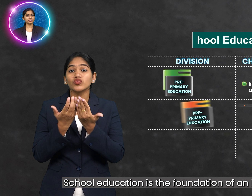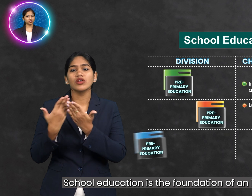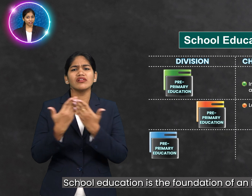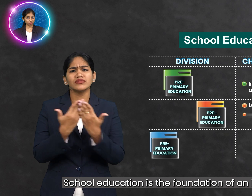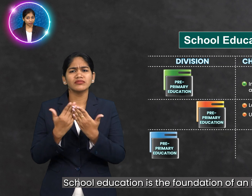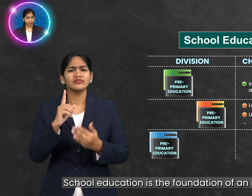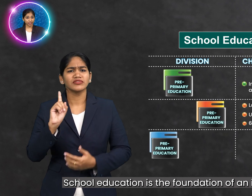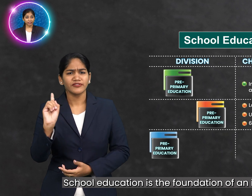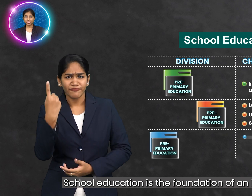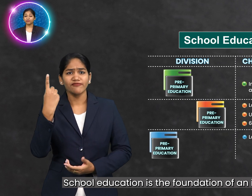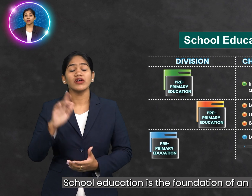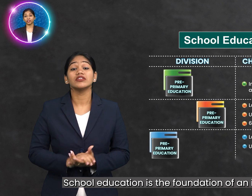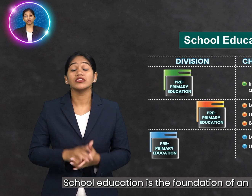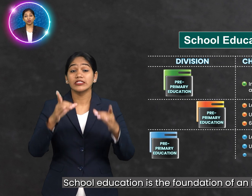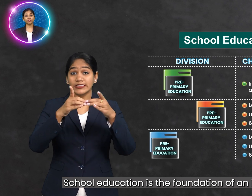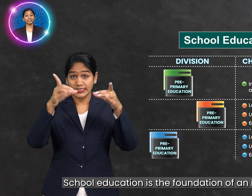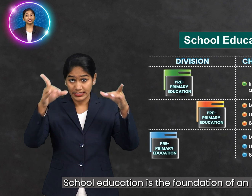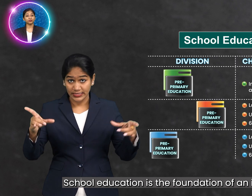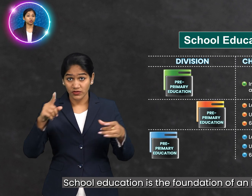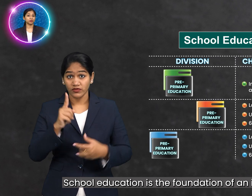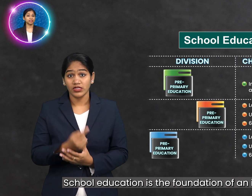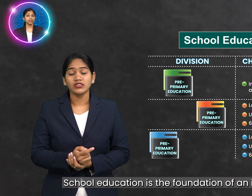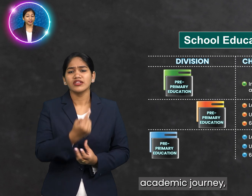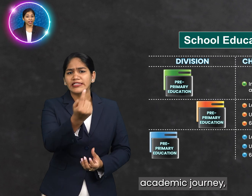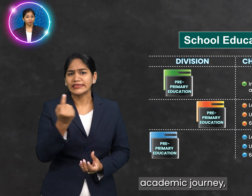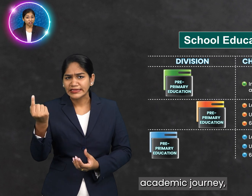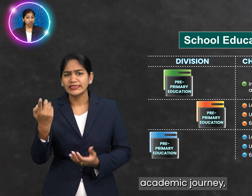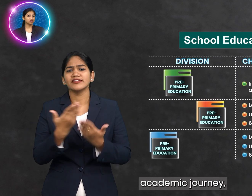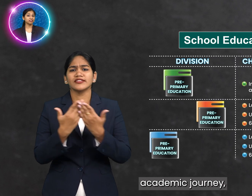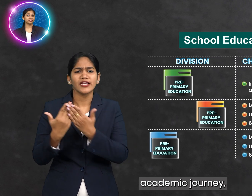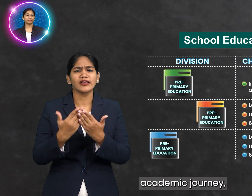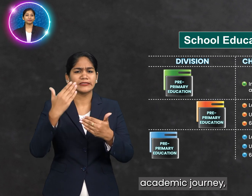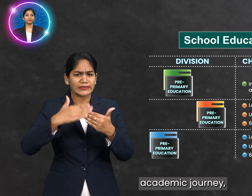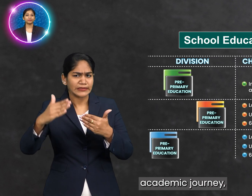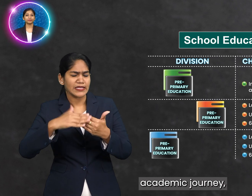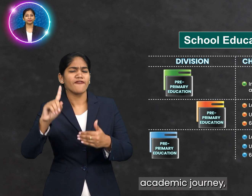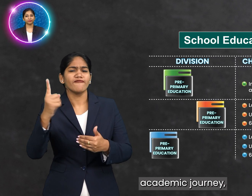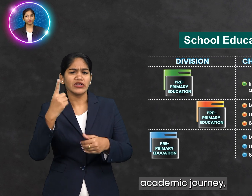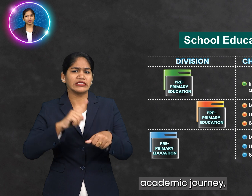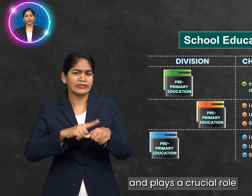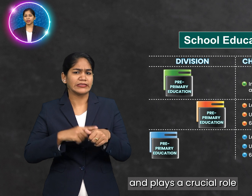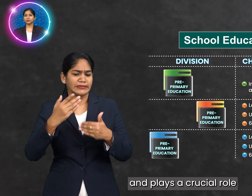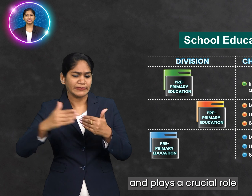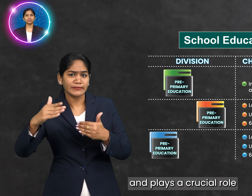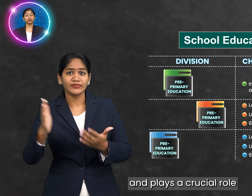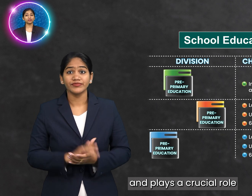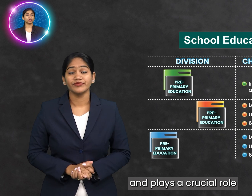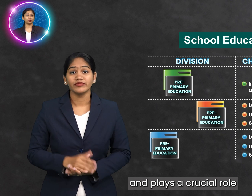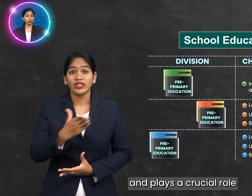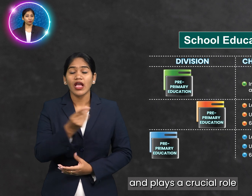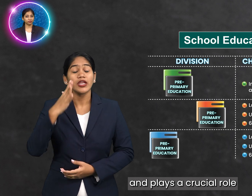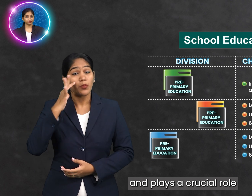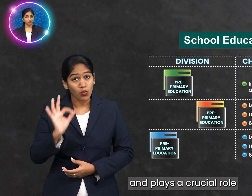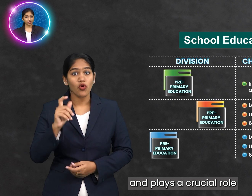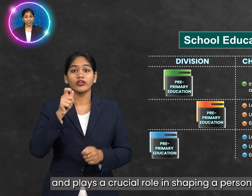School education is the foundation of an individual's academic journey and plays a